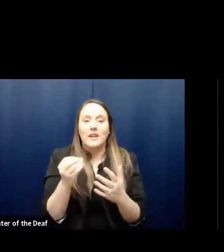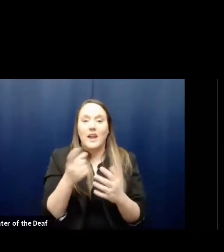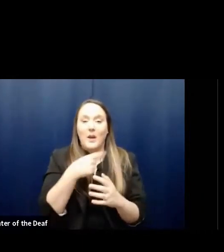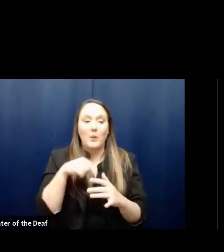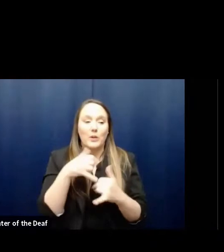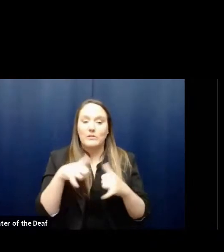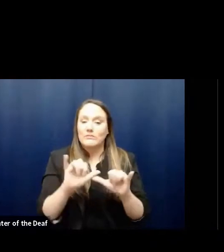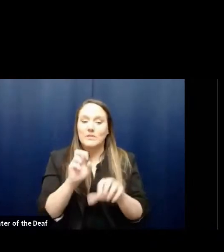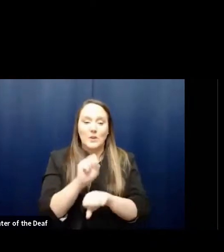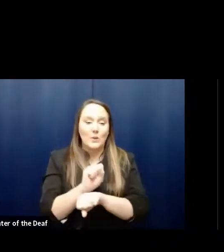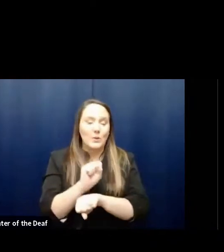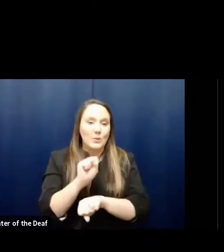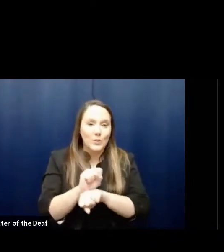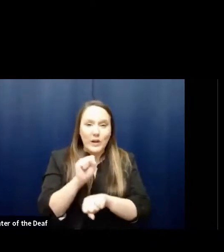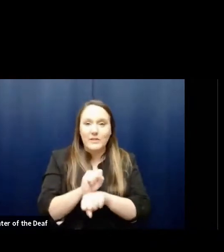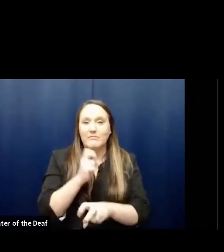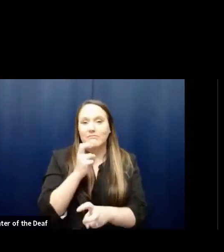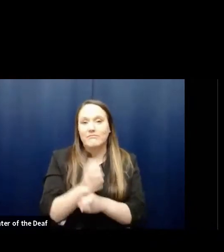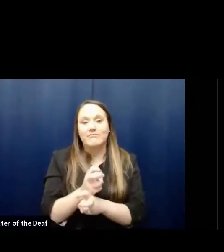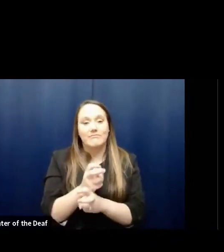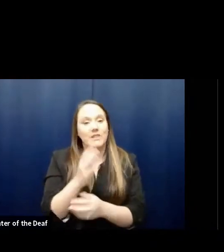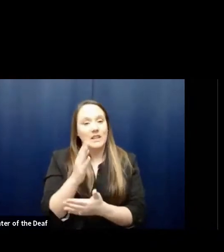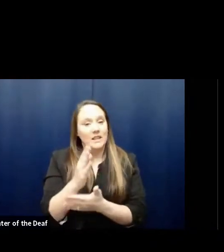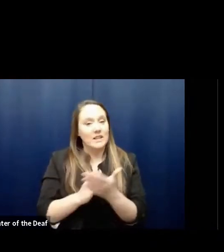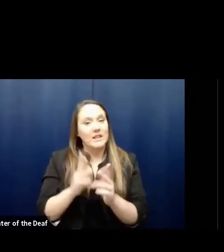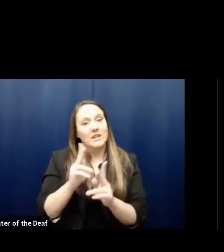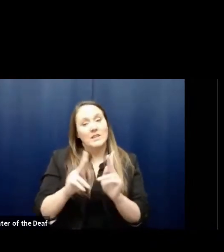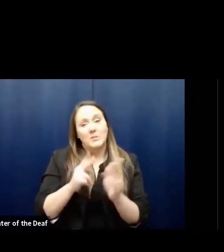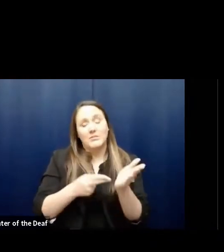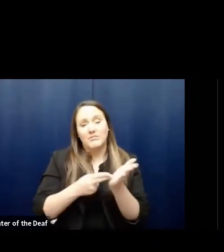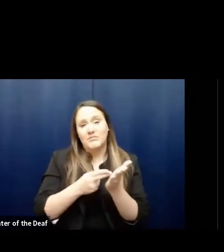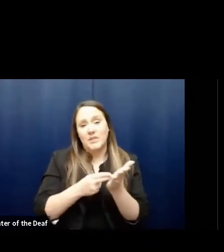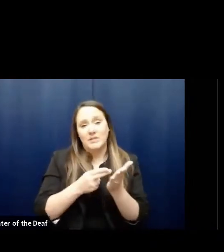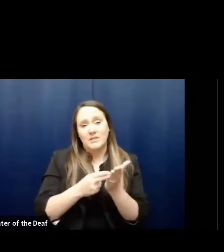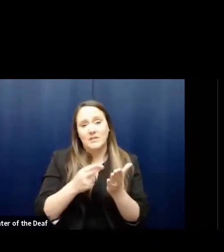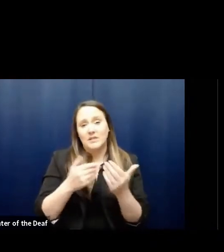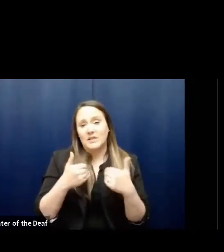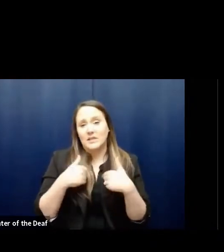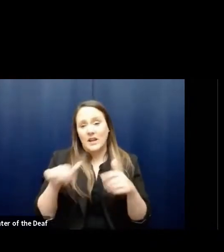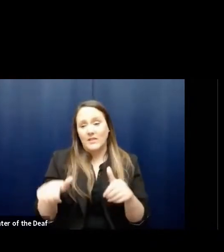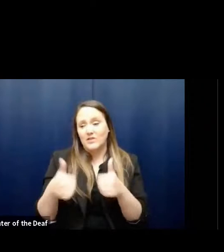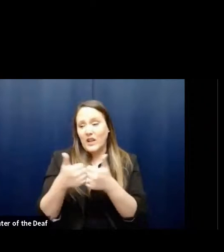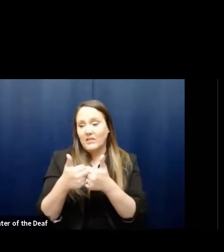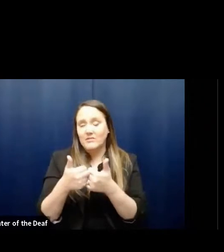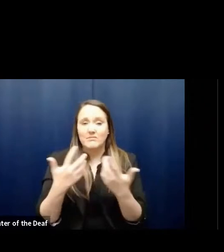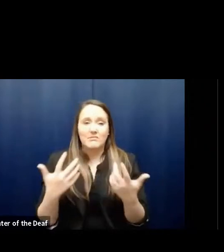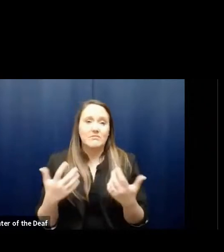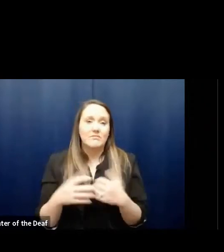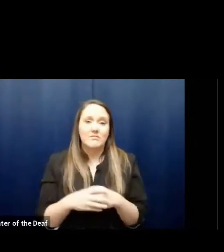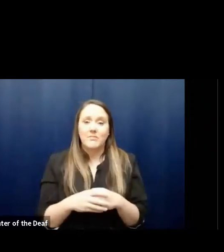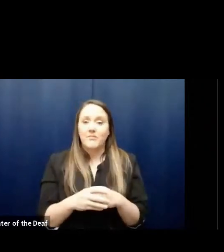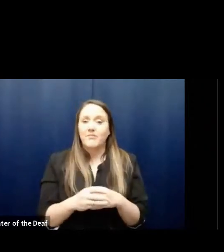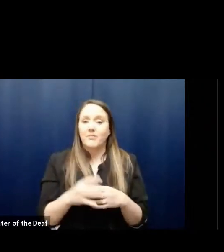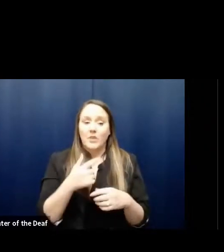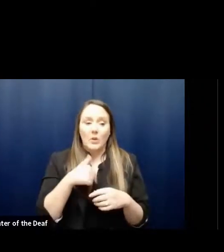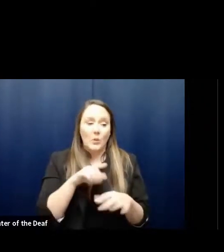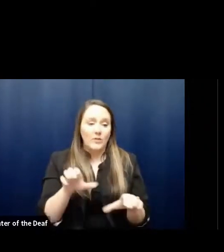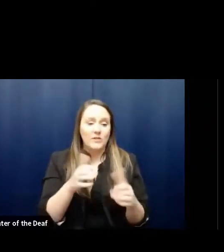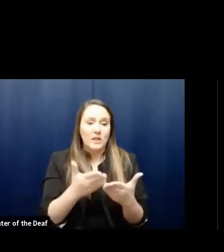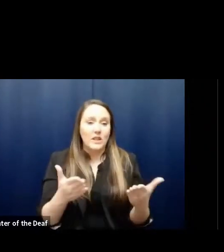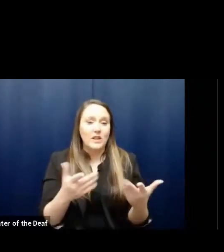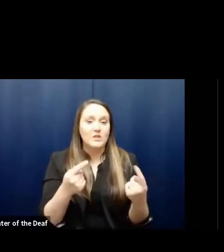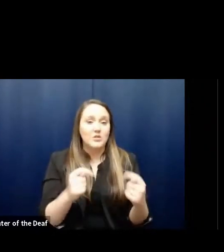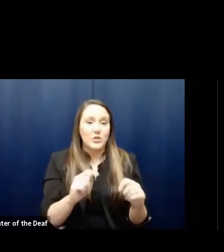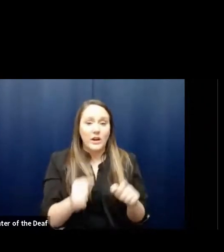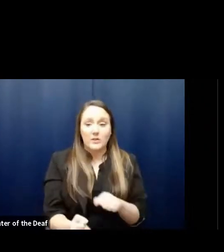working hard. So I think we have some folks who, honestly, I have some challenges. We've done some things to try to address those in